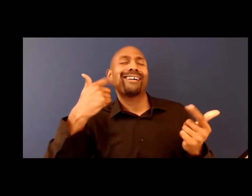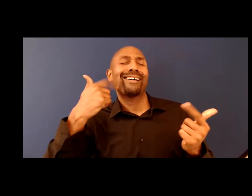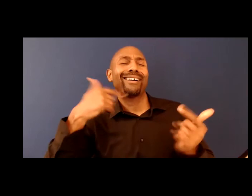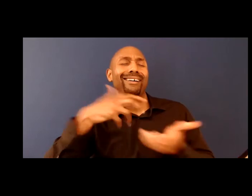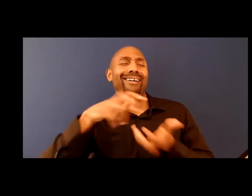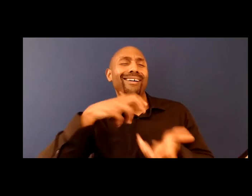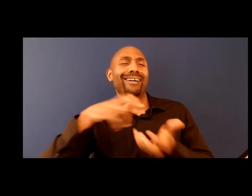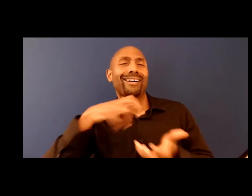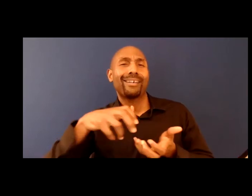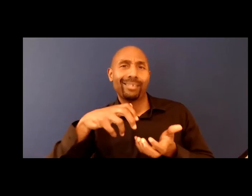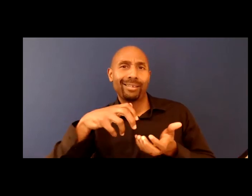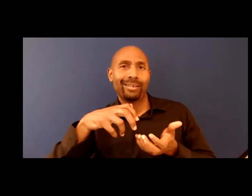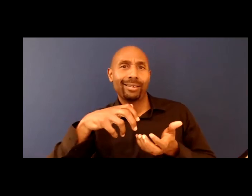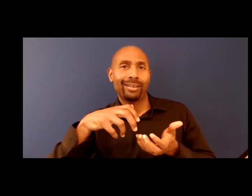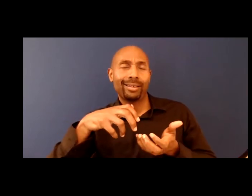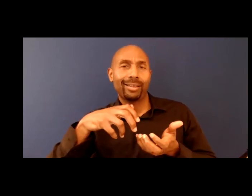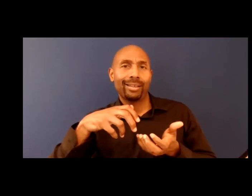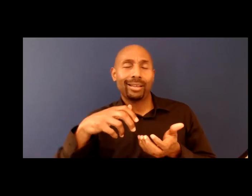And what I wanted,